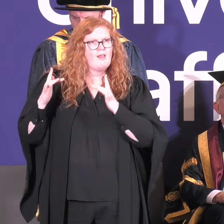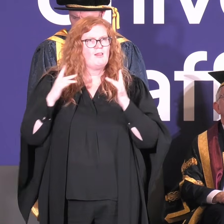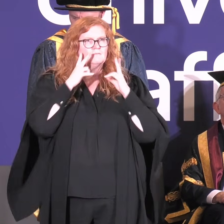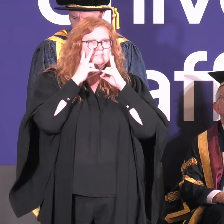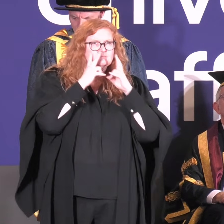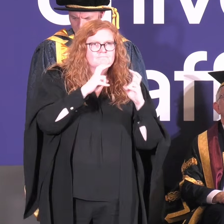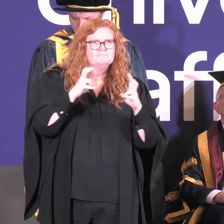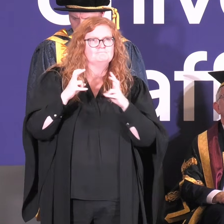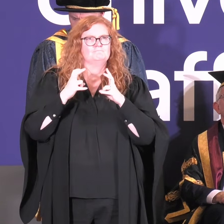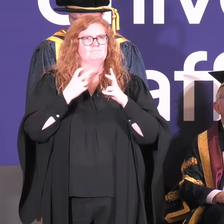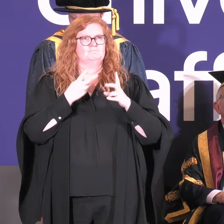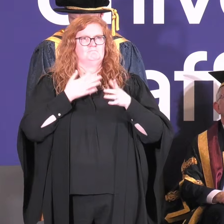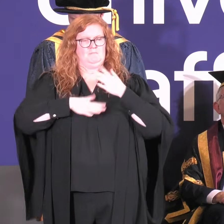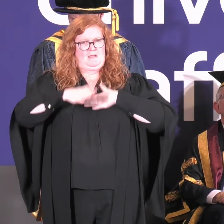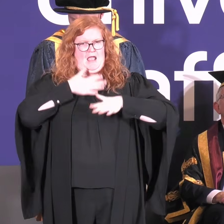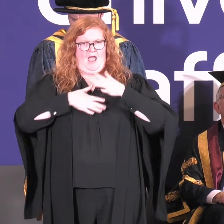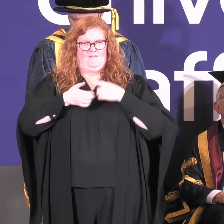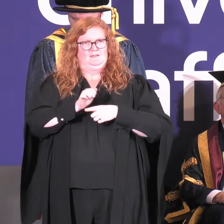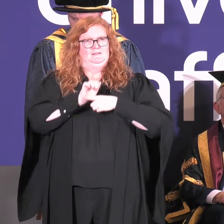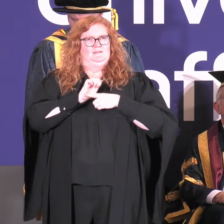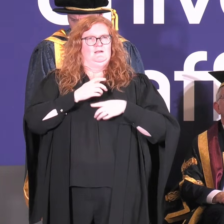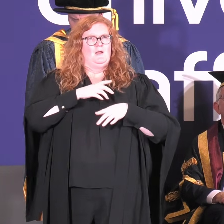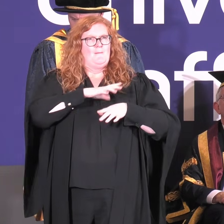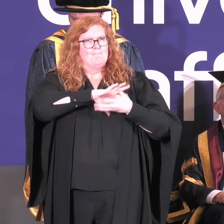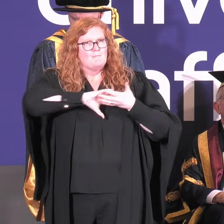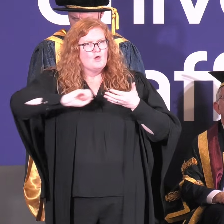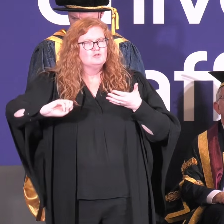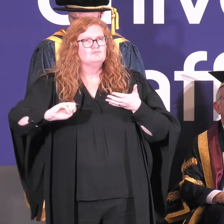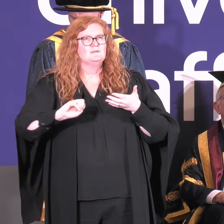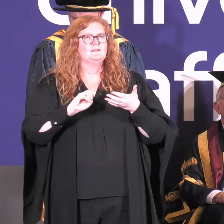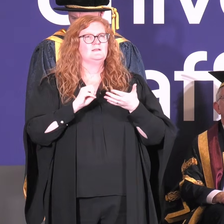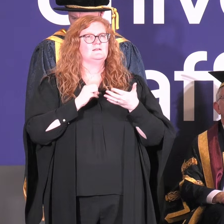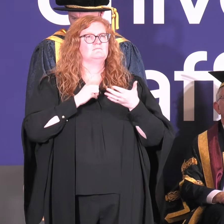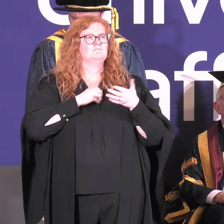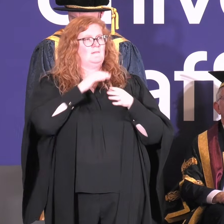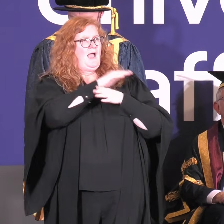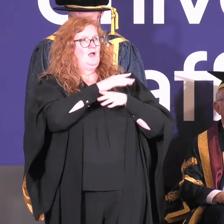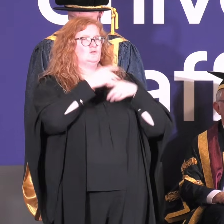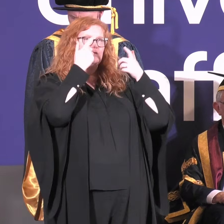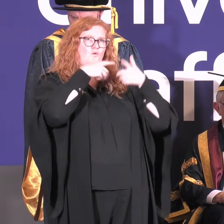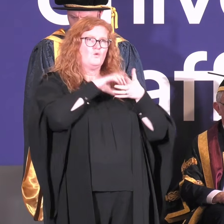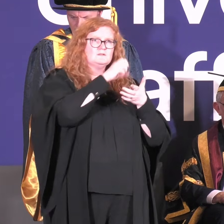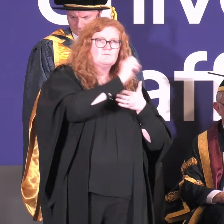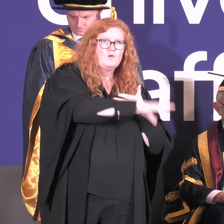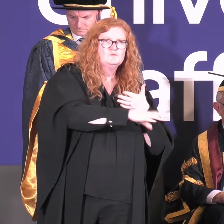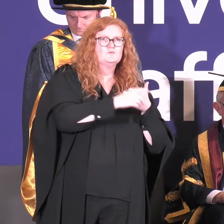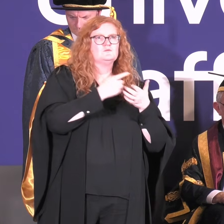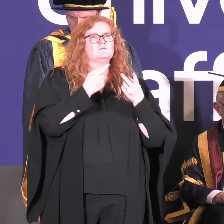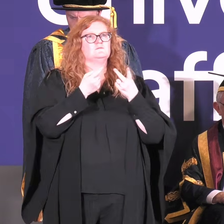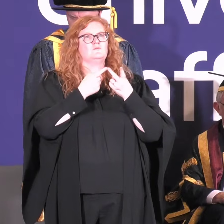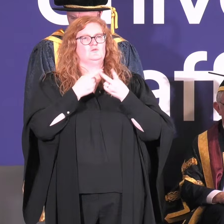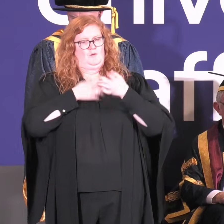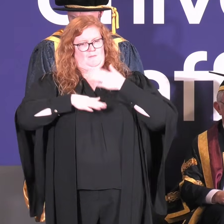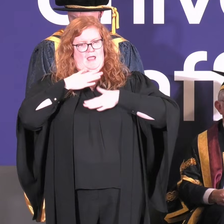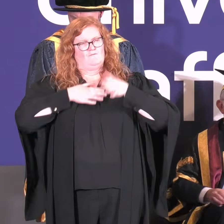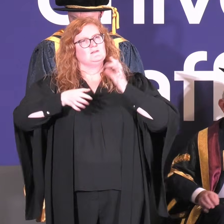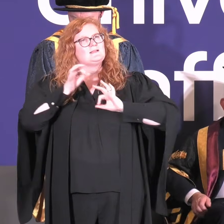exploring antisocial behaviour, burglary, out-of-court disposals and behavioural